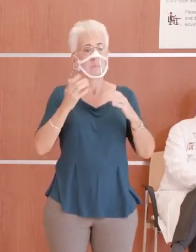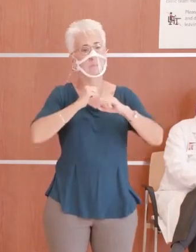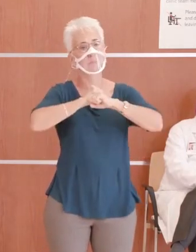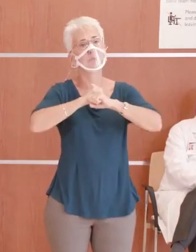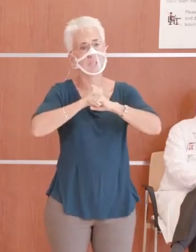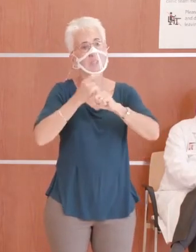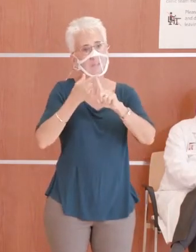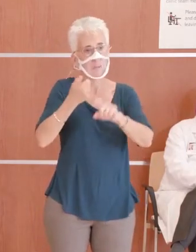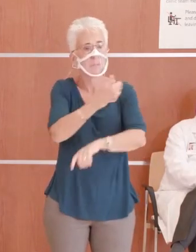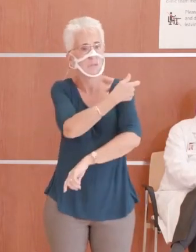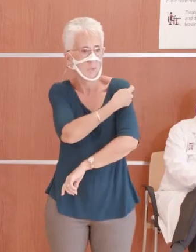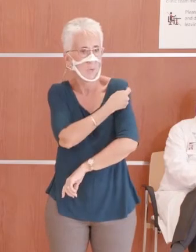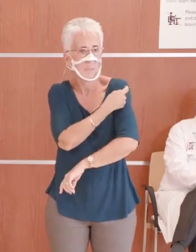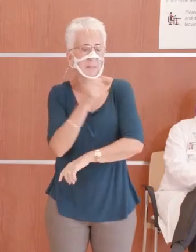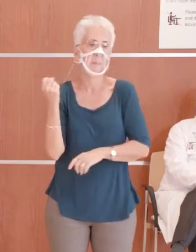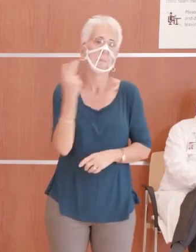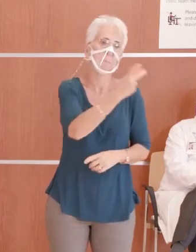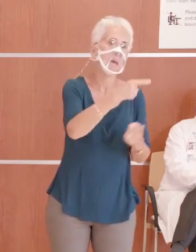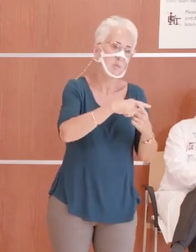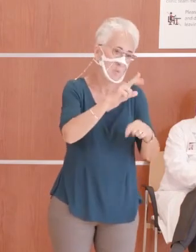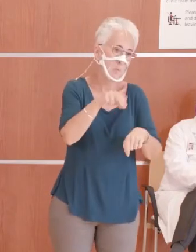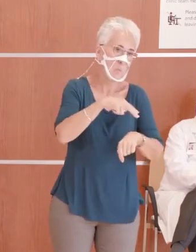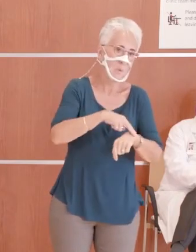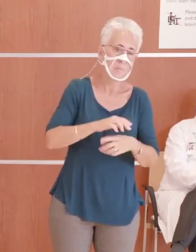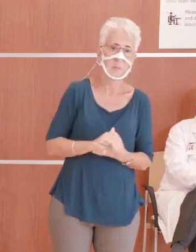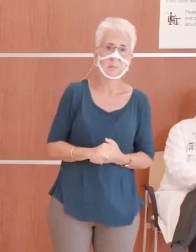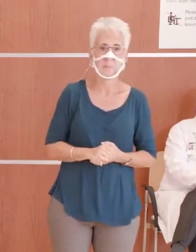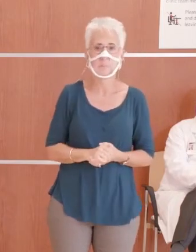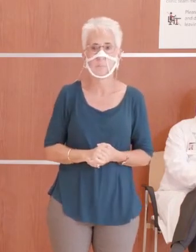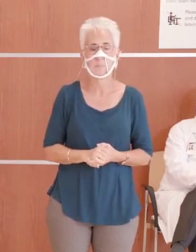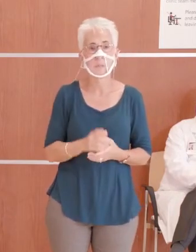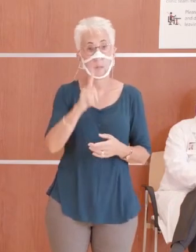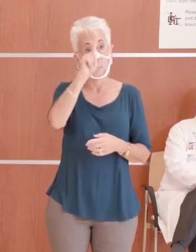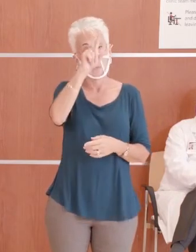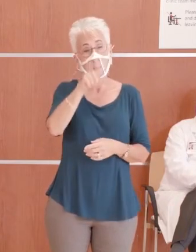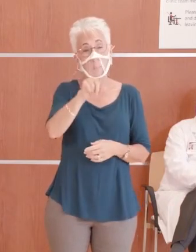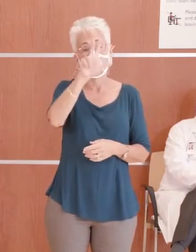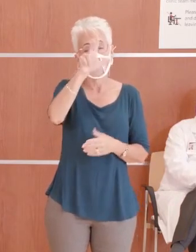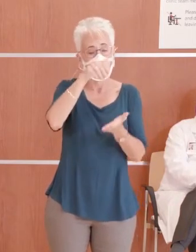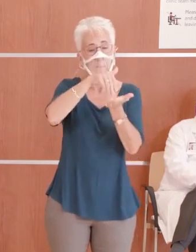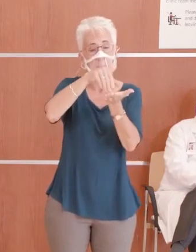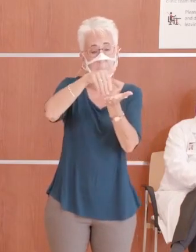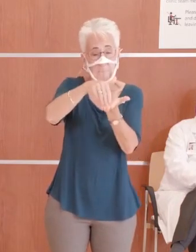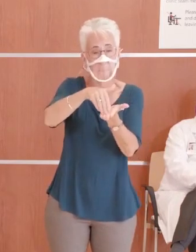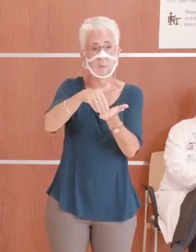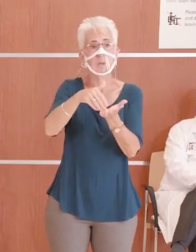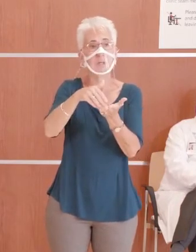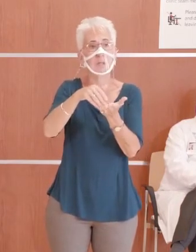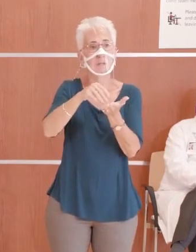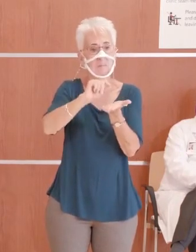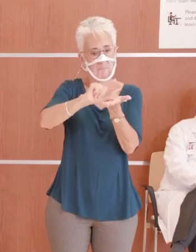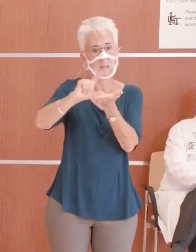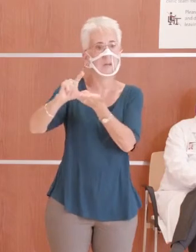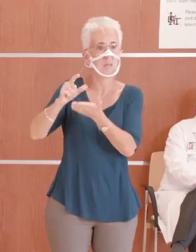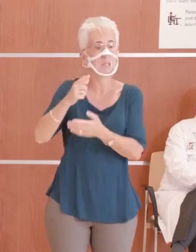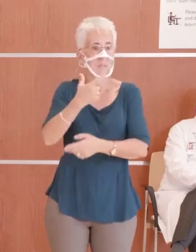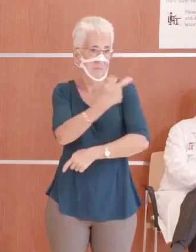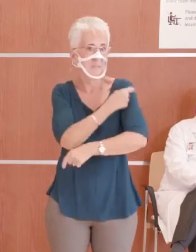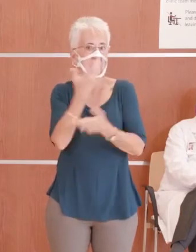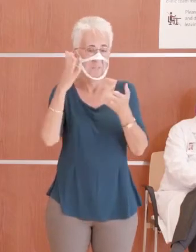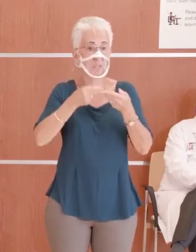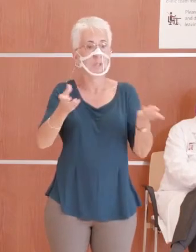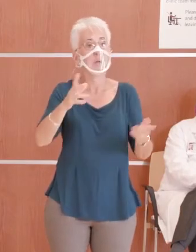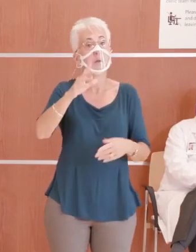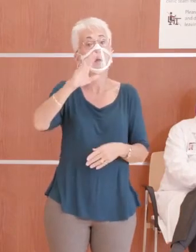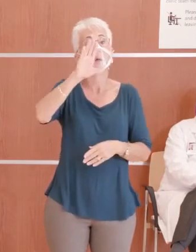normalcy. In the county, more than 1.3 million doses of vaccine have been given. Nationally, more